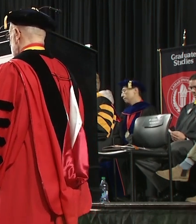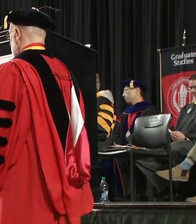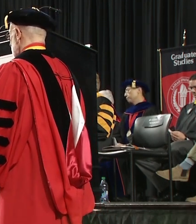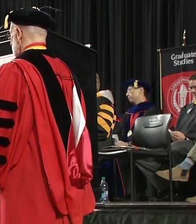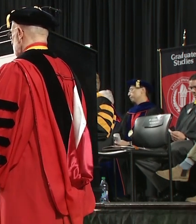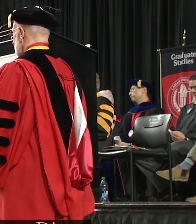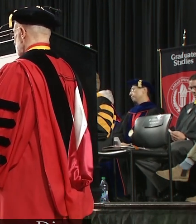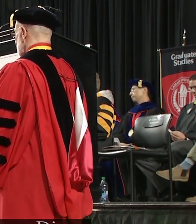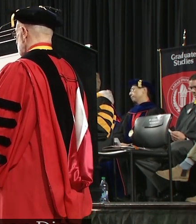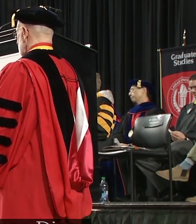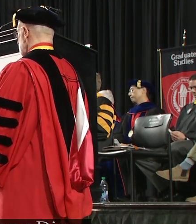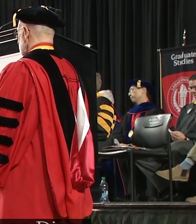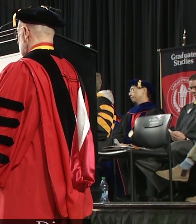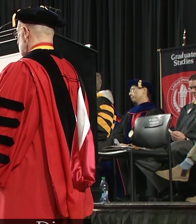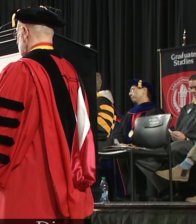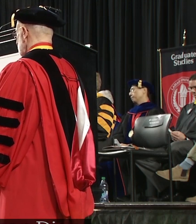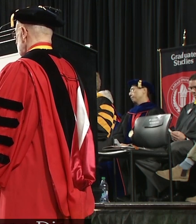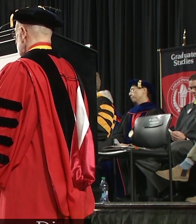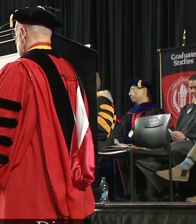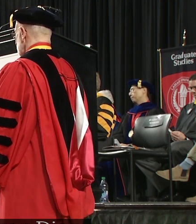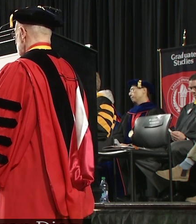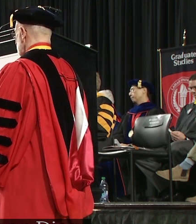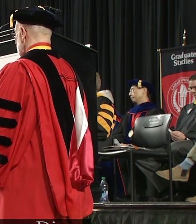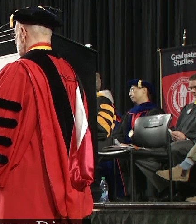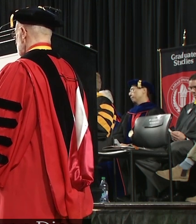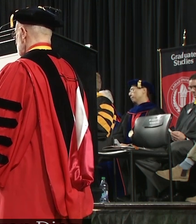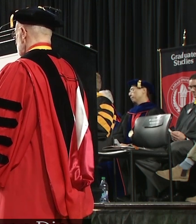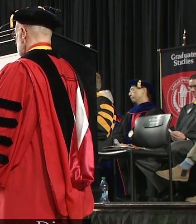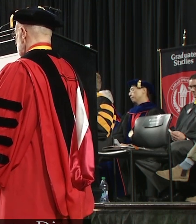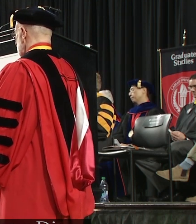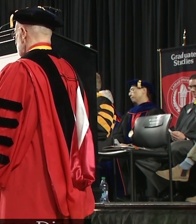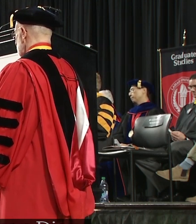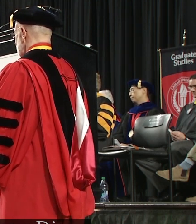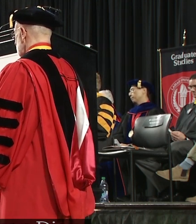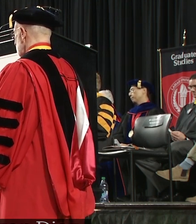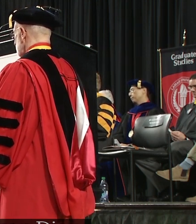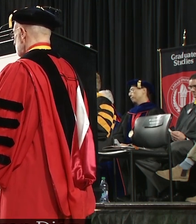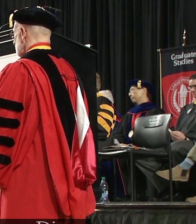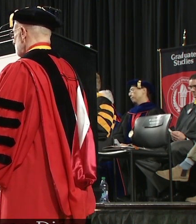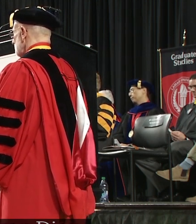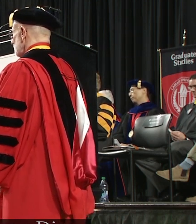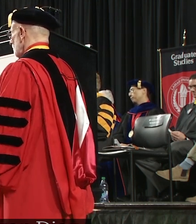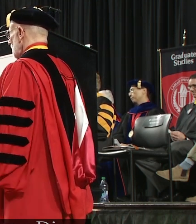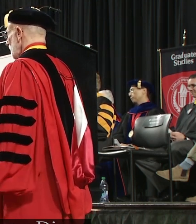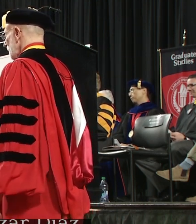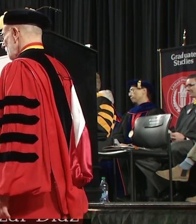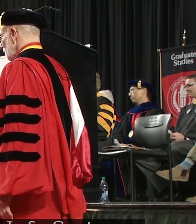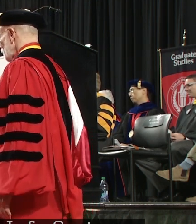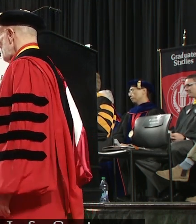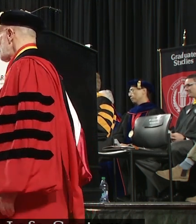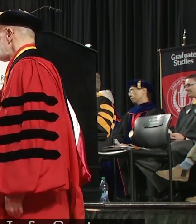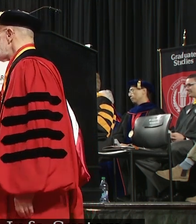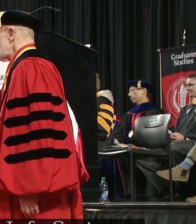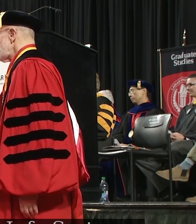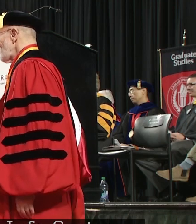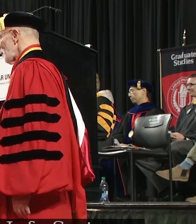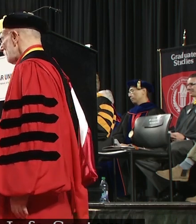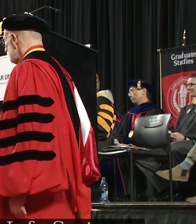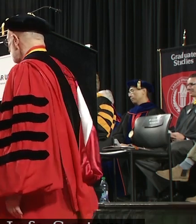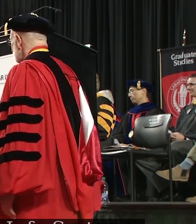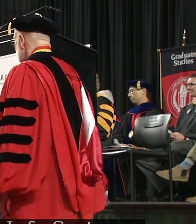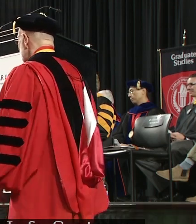Bachelor of Business Administration in Management Information Systems, Savannah Marie Agee, cum